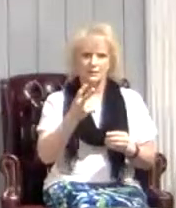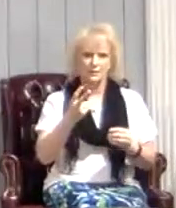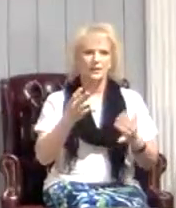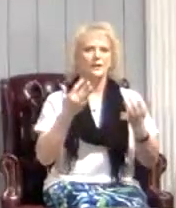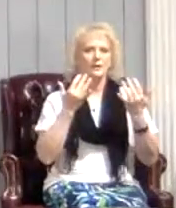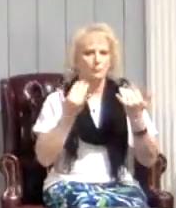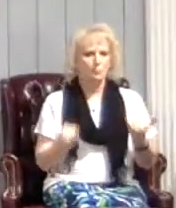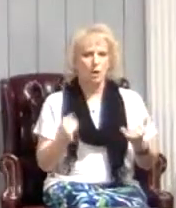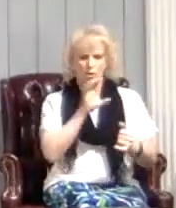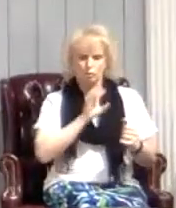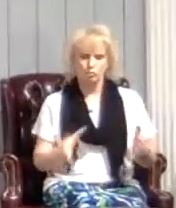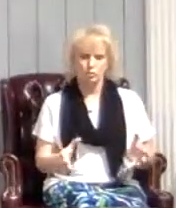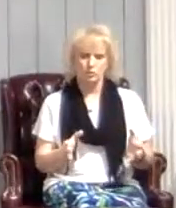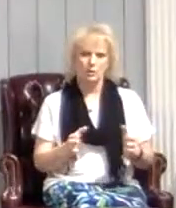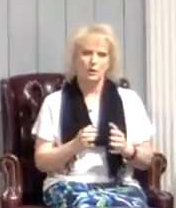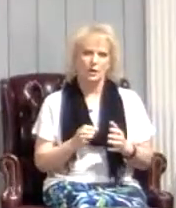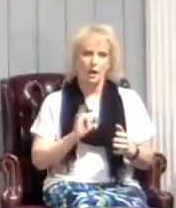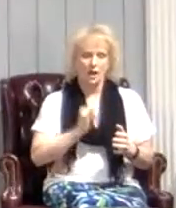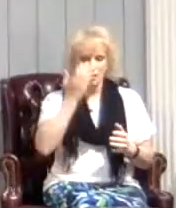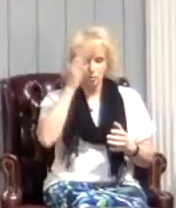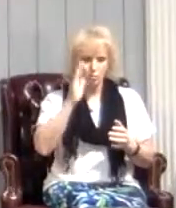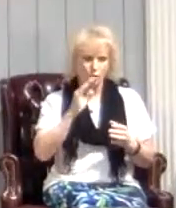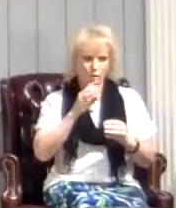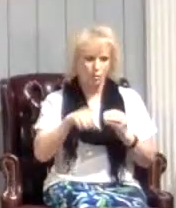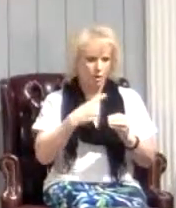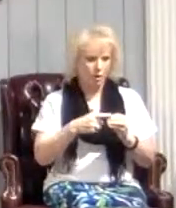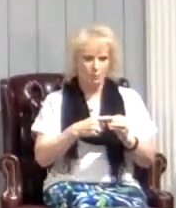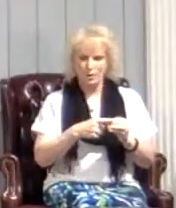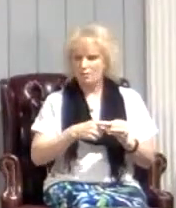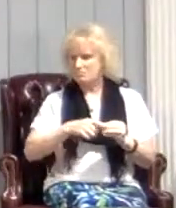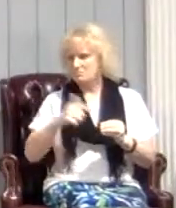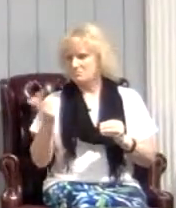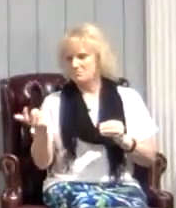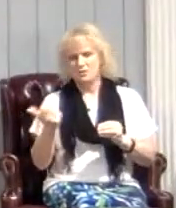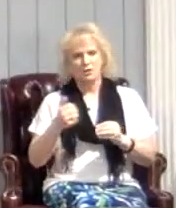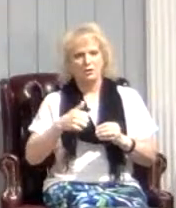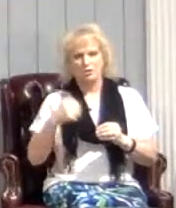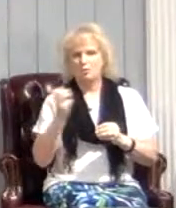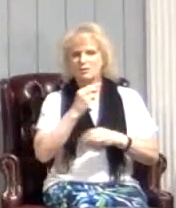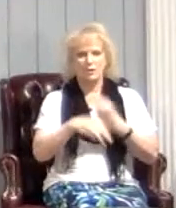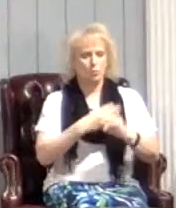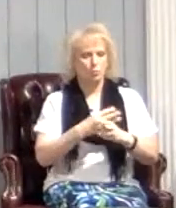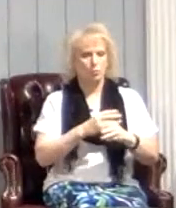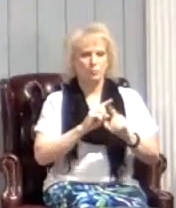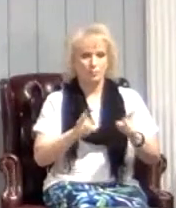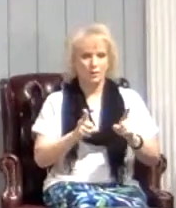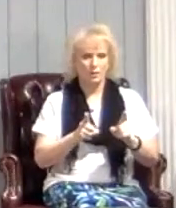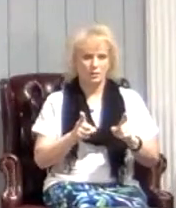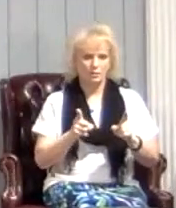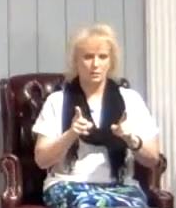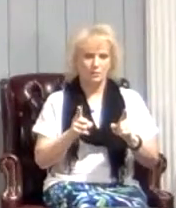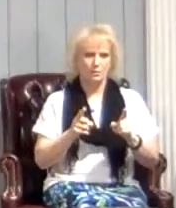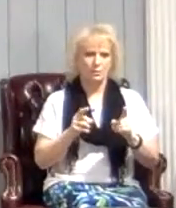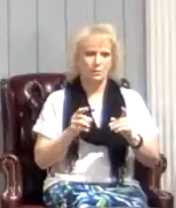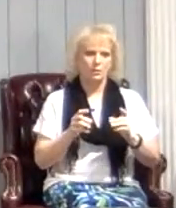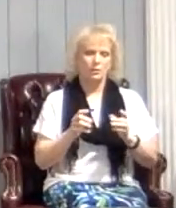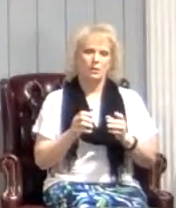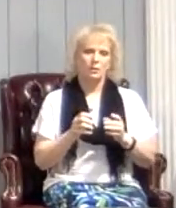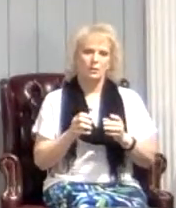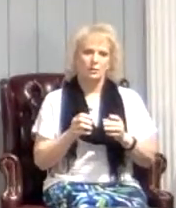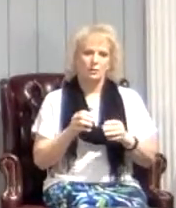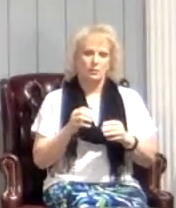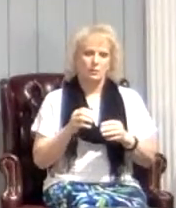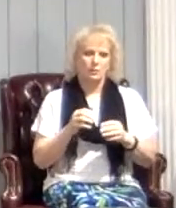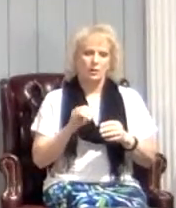I don't know about anywhere else in the world. I know something about the United States. I don't even know much about the United States. I know something about the Pacific Northwest. But I